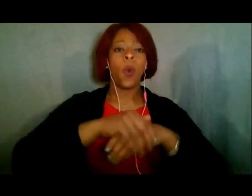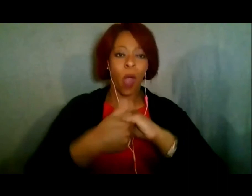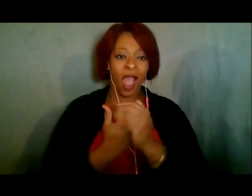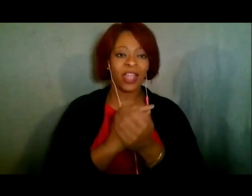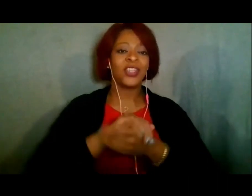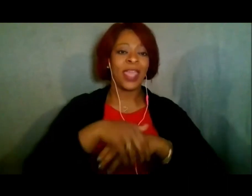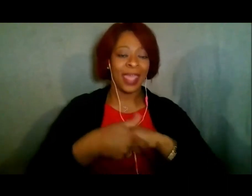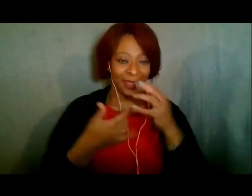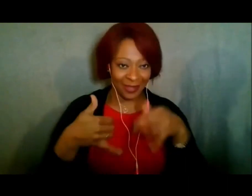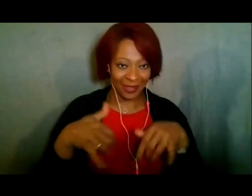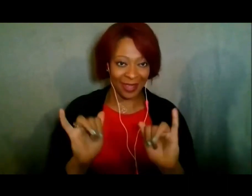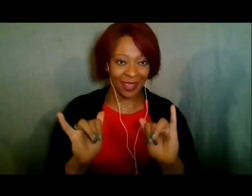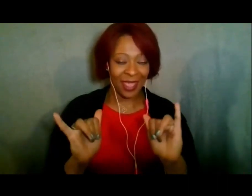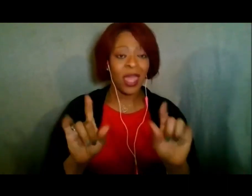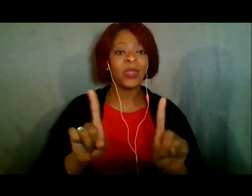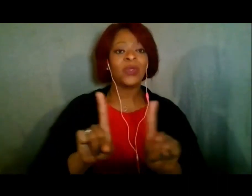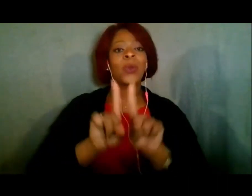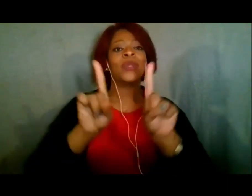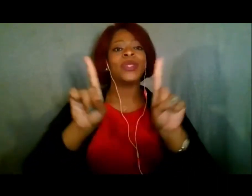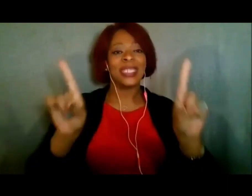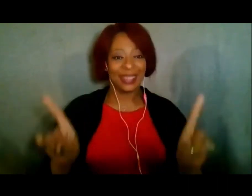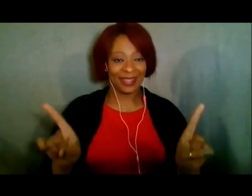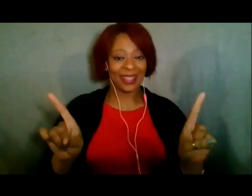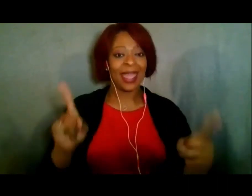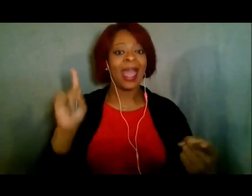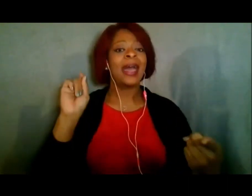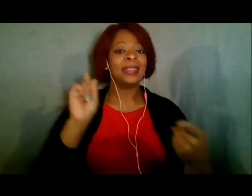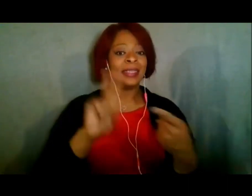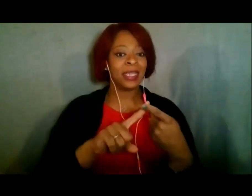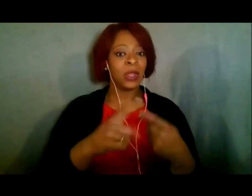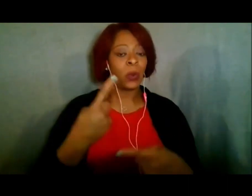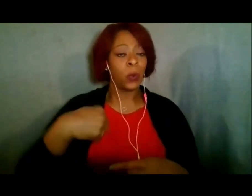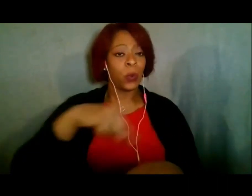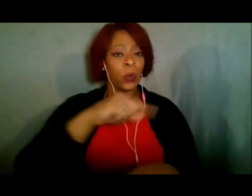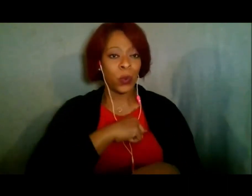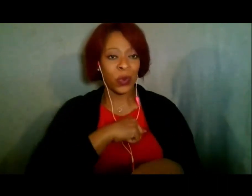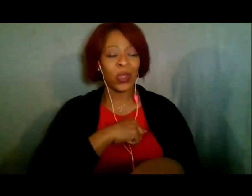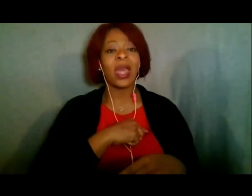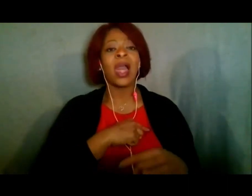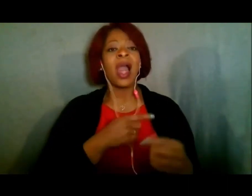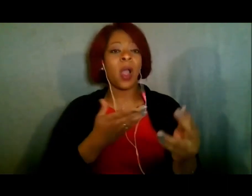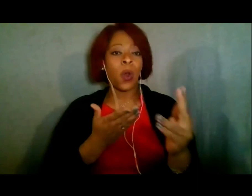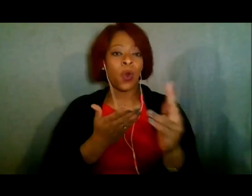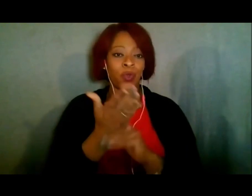hands, and social distance until we are through most of this.